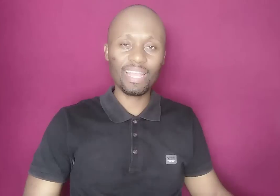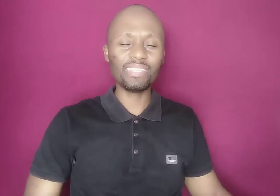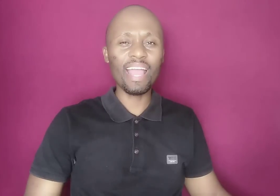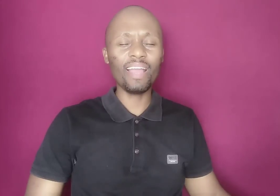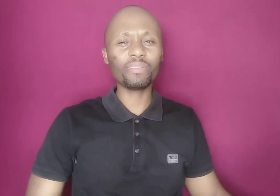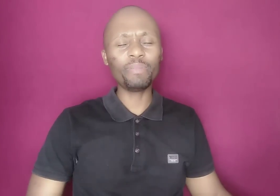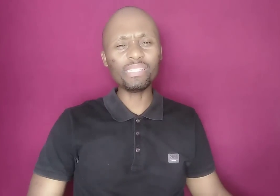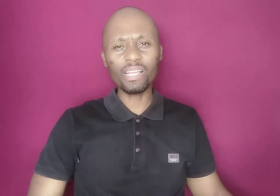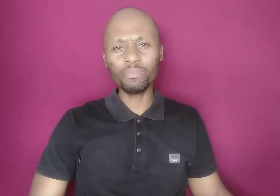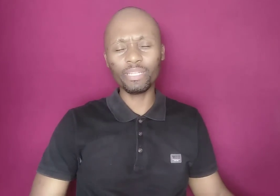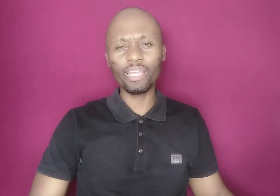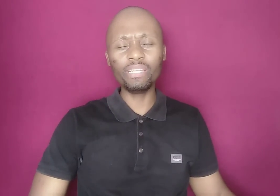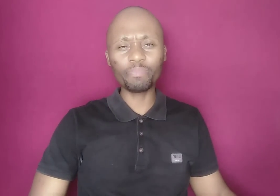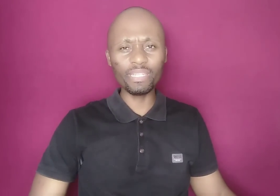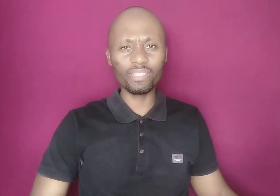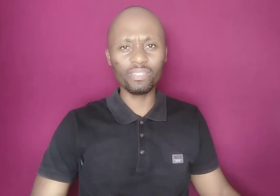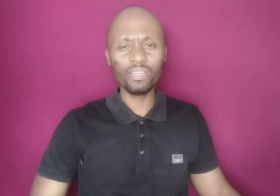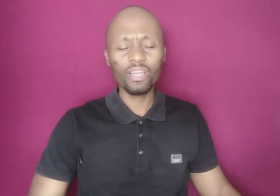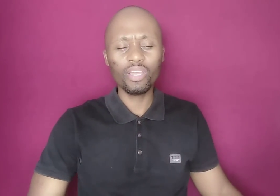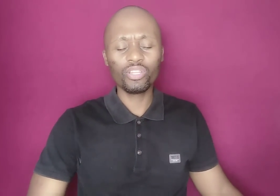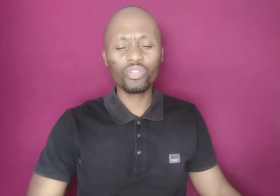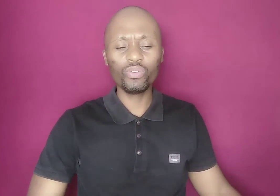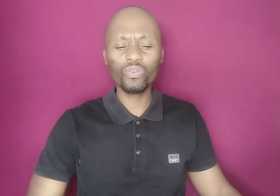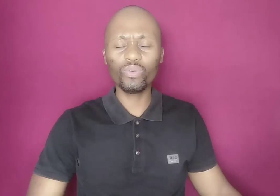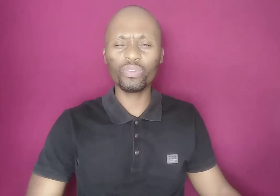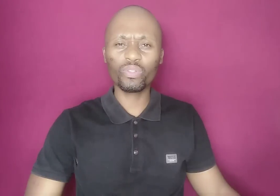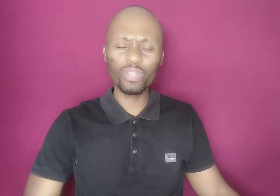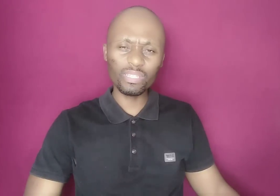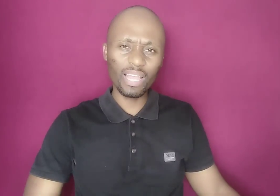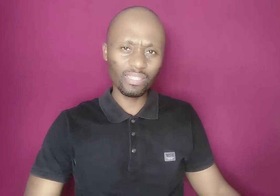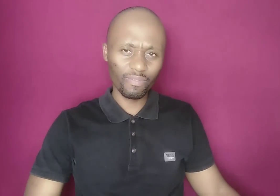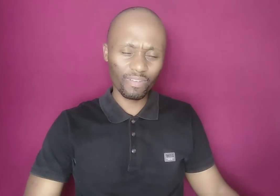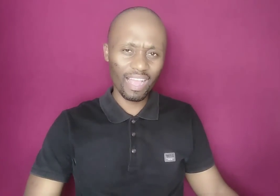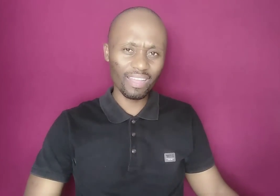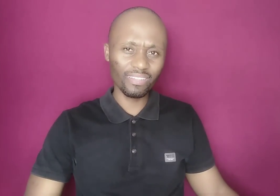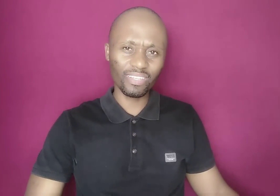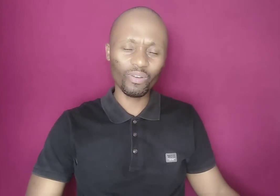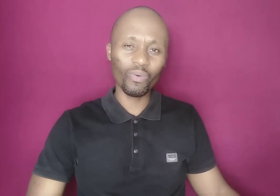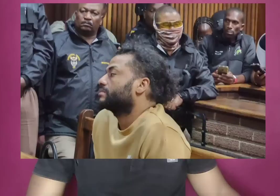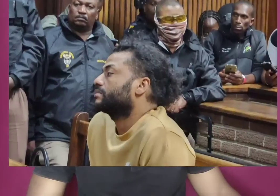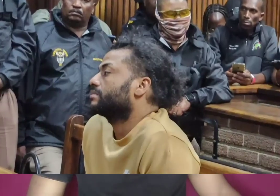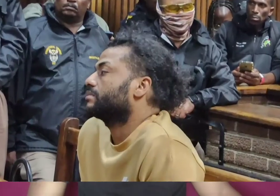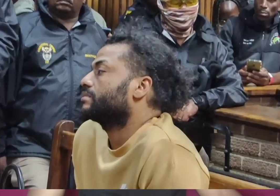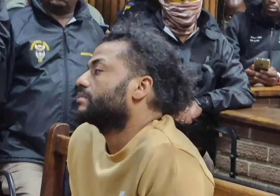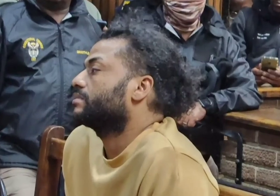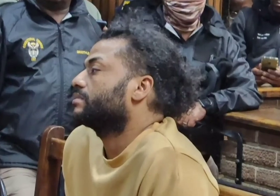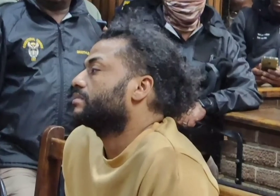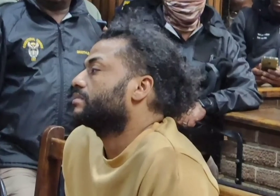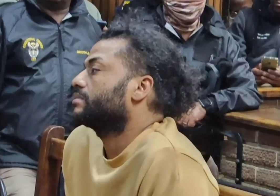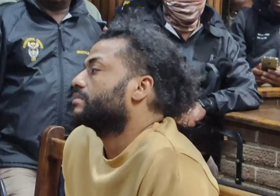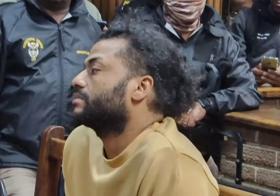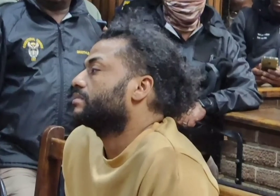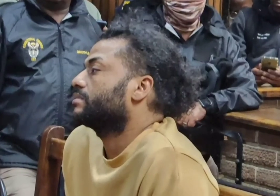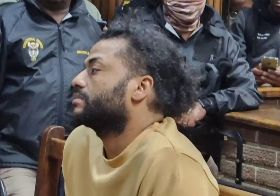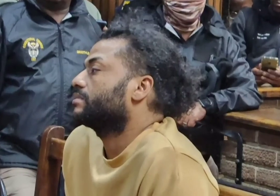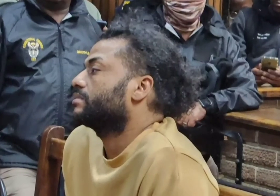Guys, please tell me, in prison, do these guys have ganja or weed there or drugs? I don't know